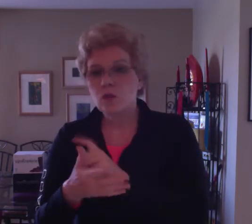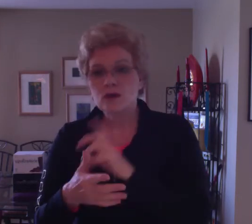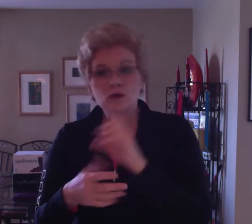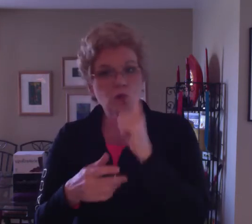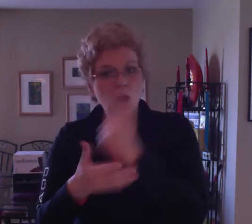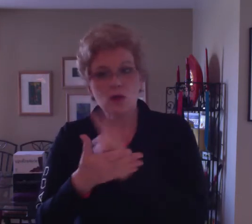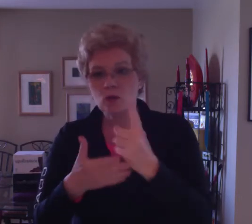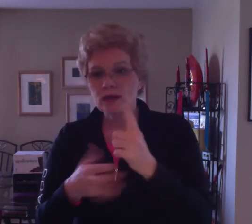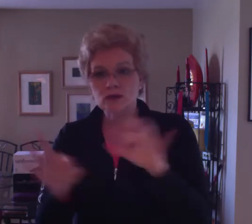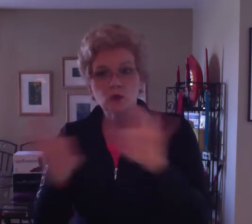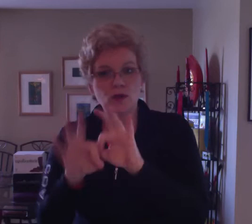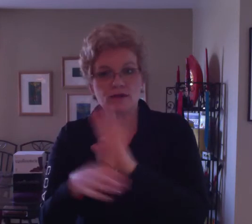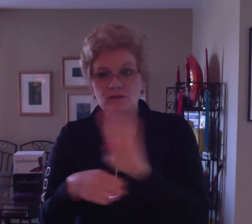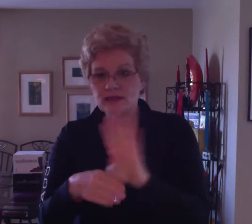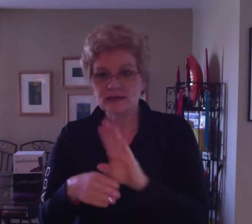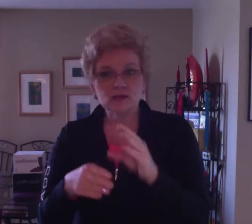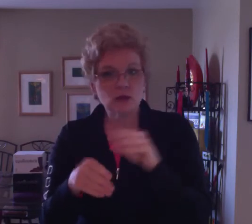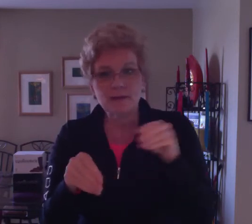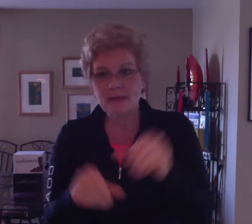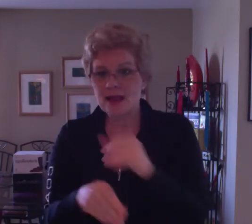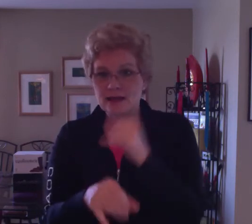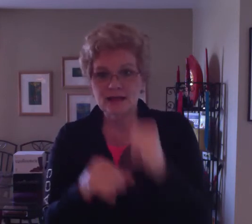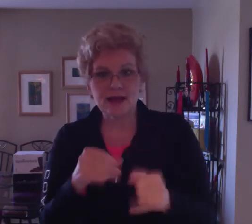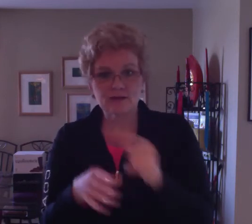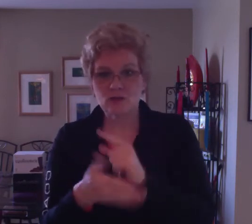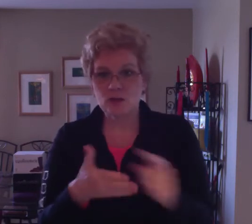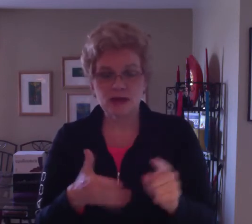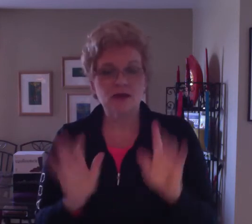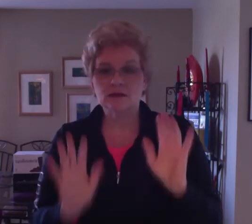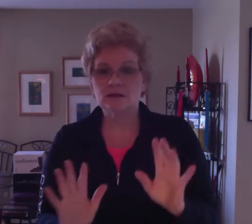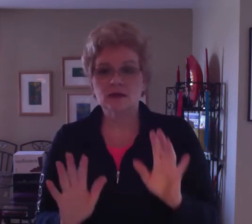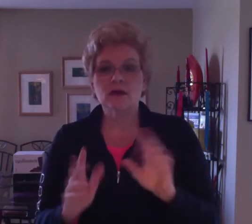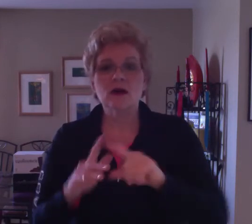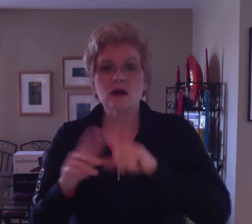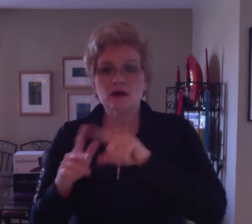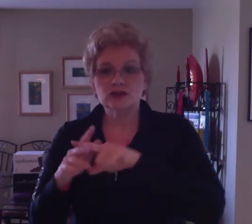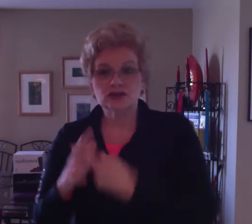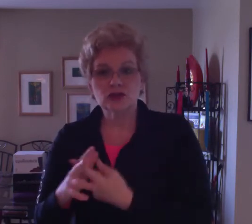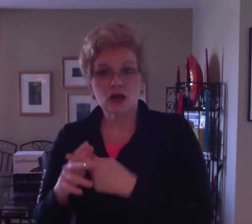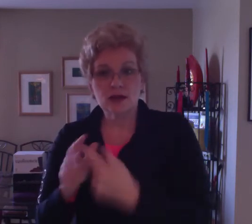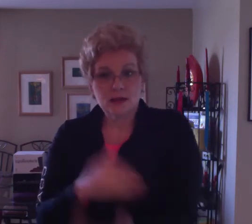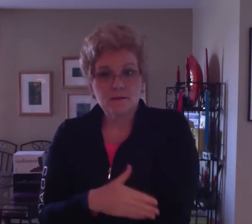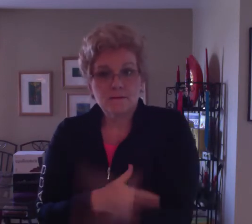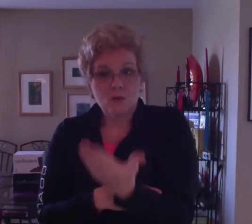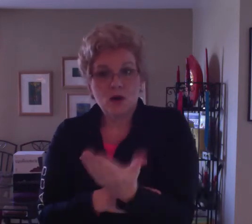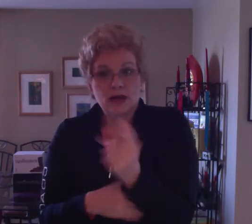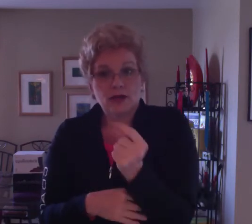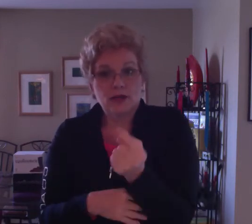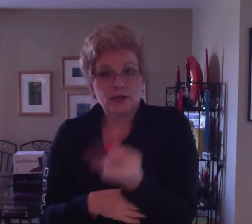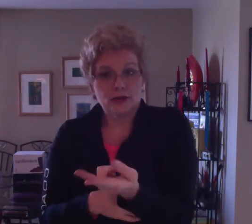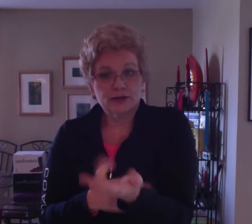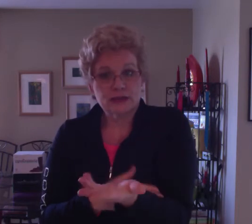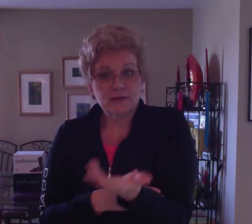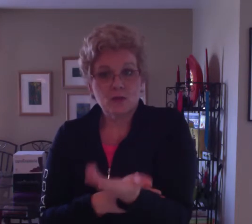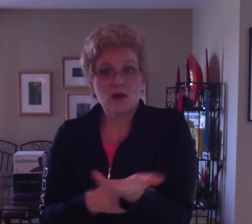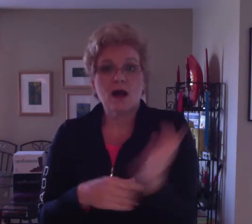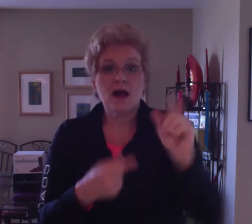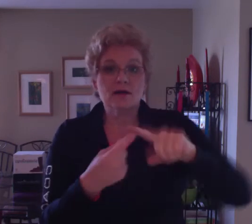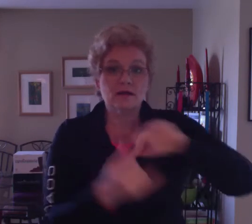for the month, or all your numbers accumulate each month. They actually start at the first thing in the morning on Thursday and go until last thing at night